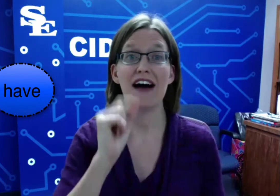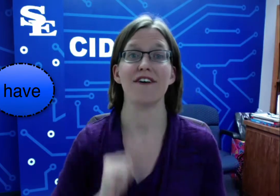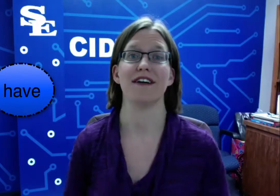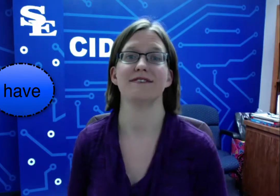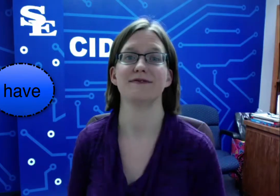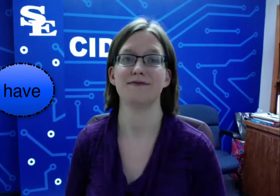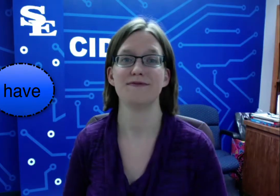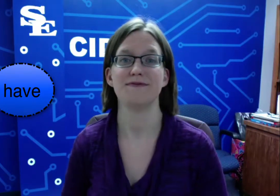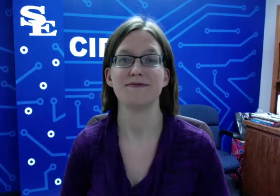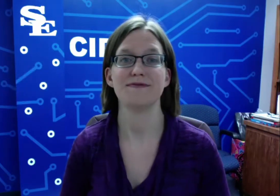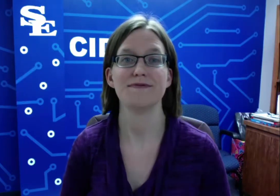Have.